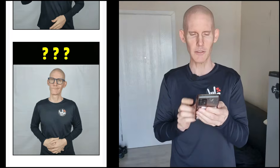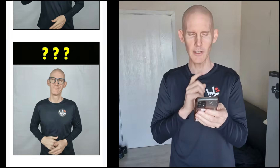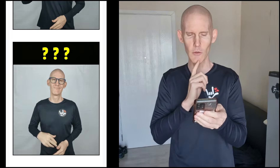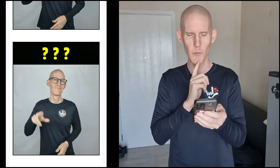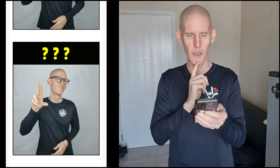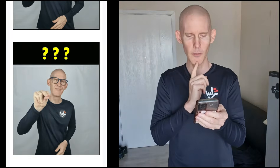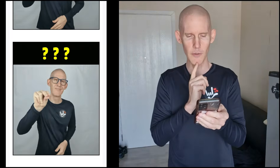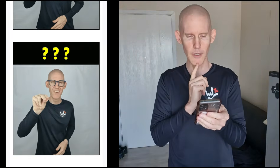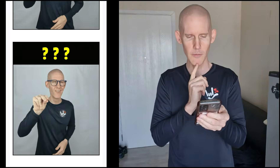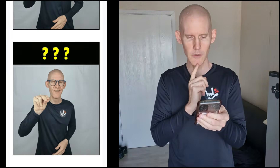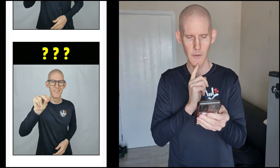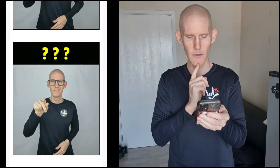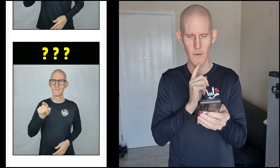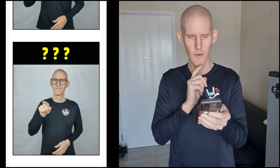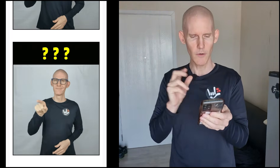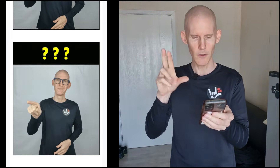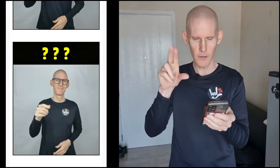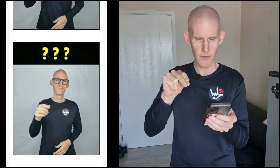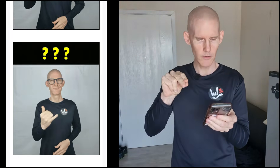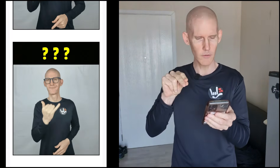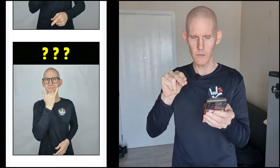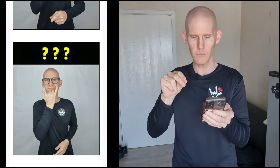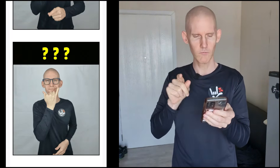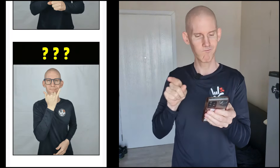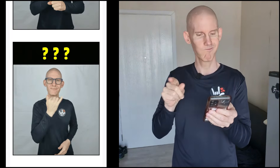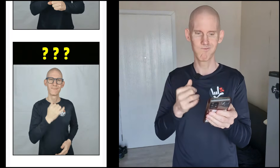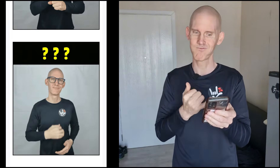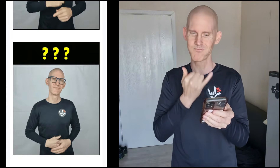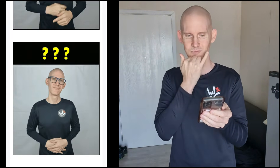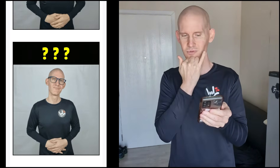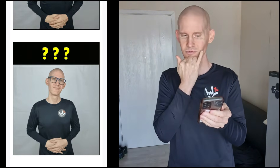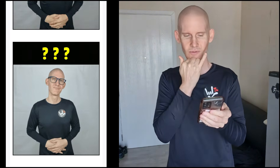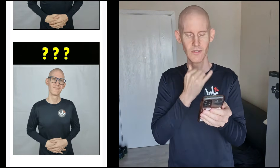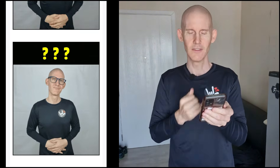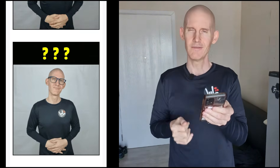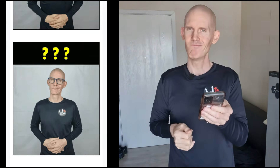right, so let's let it loop a couple times. All right,